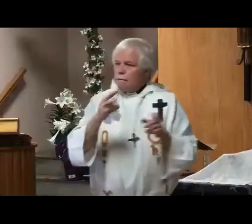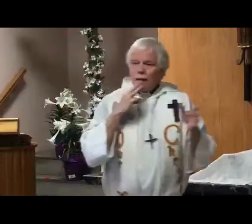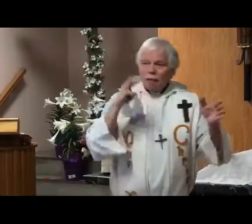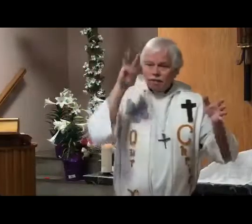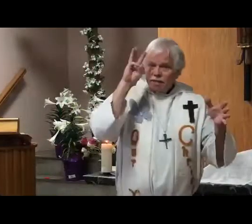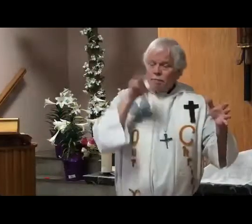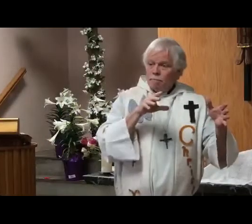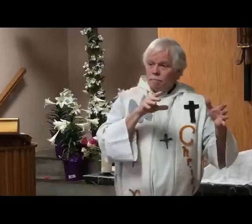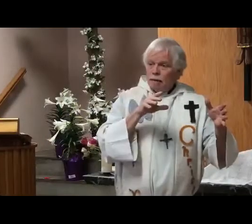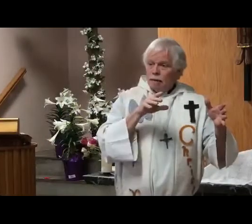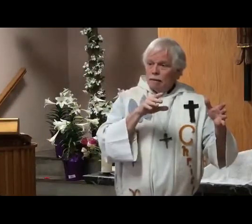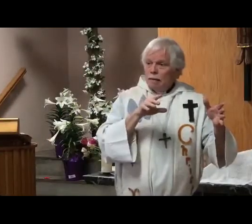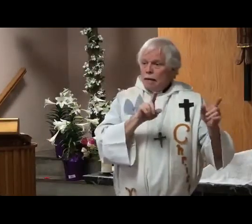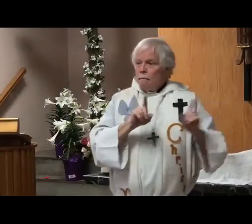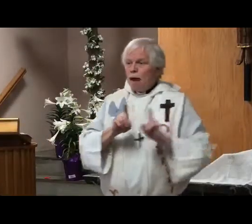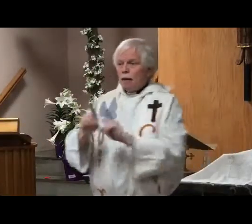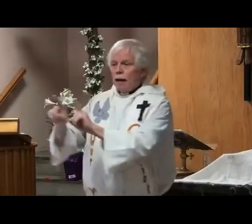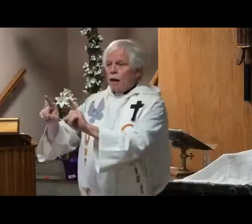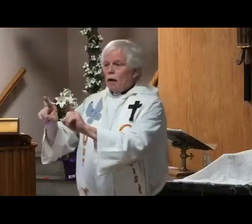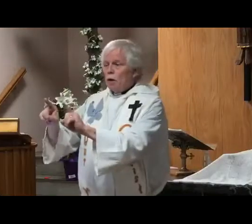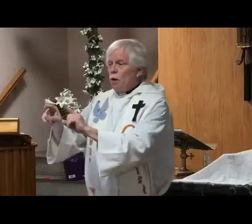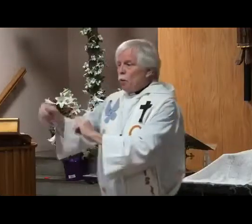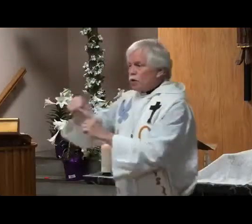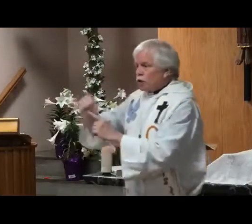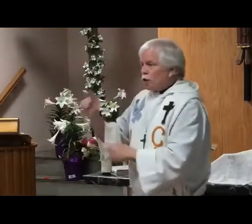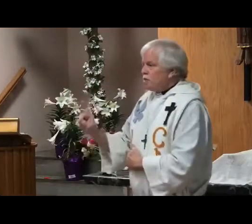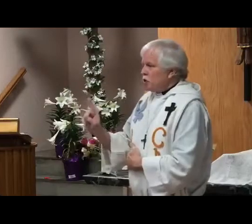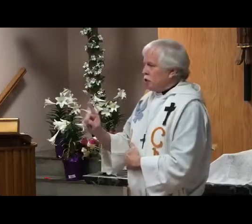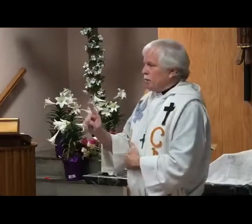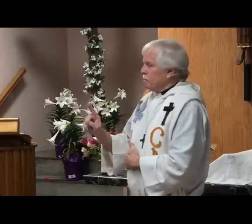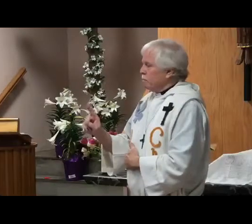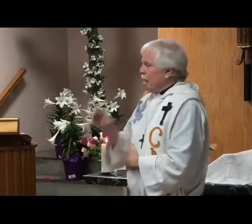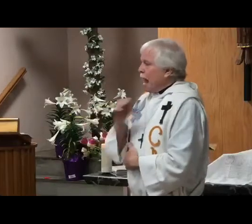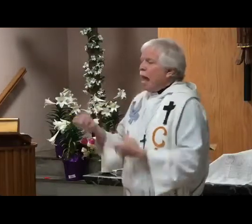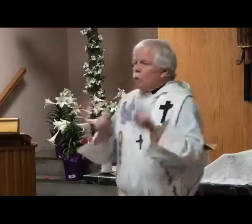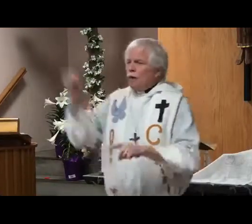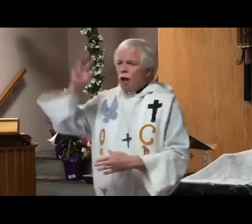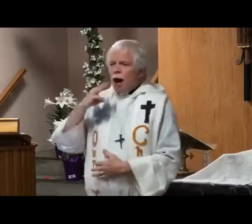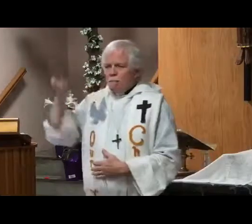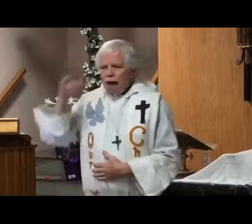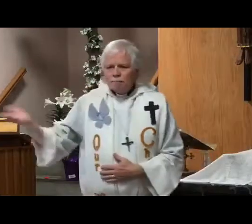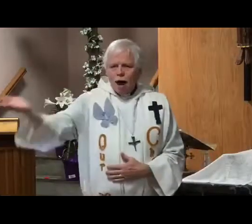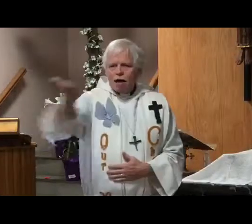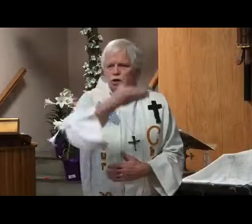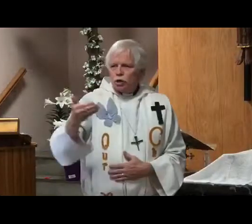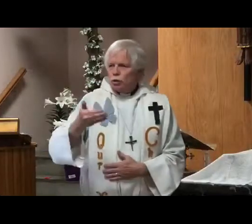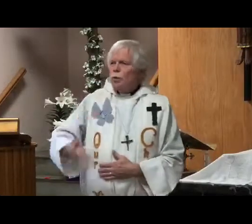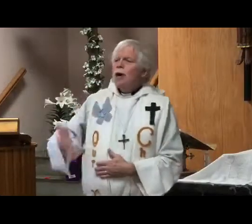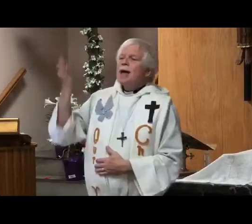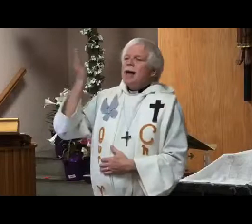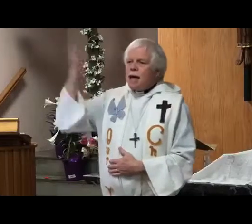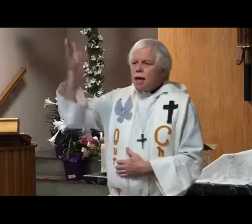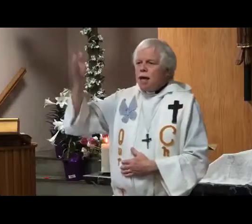about baptism parallel with circumcision. And when God baptized